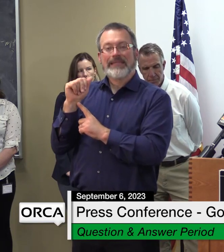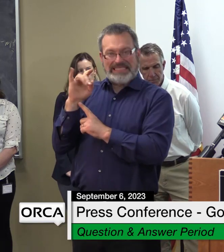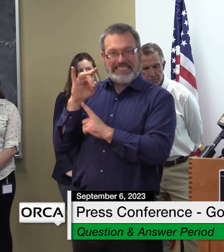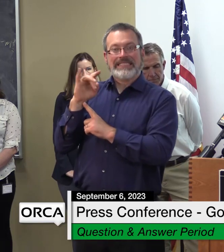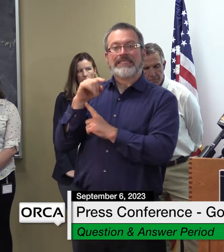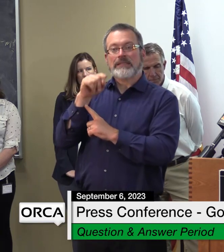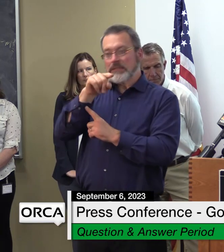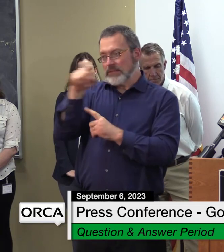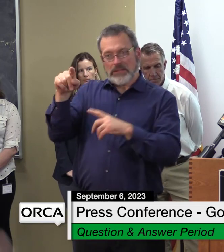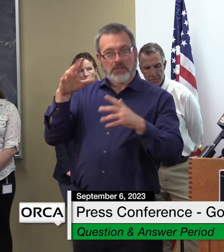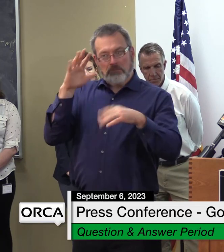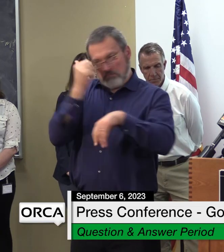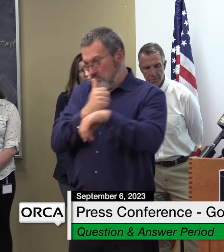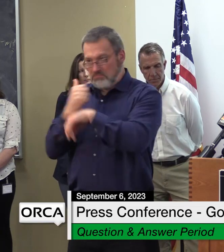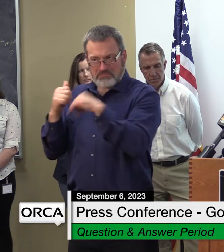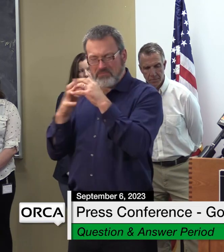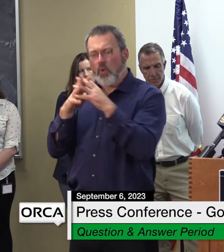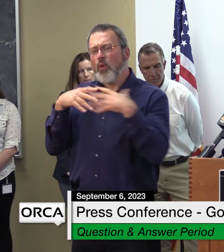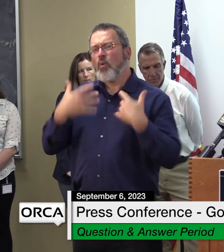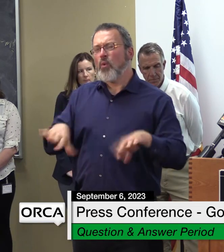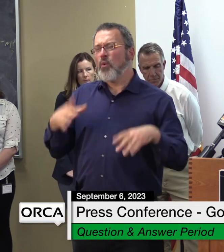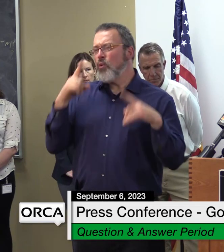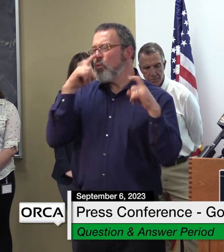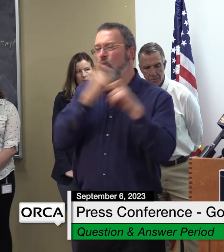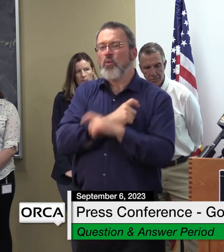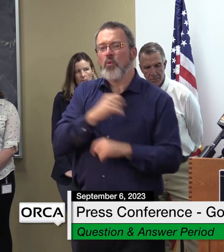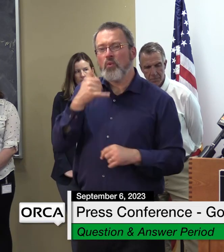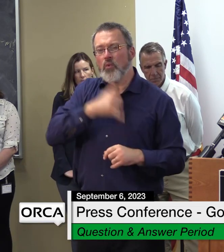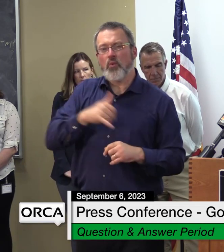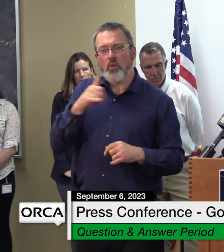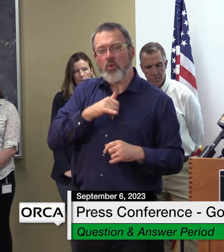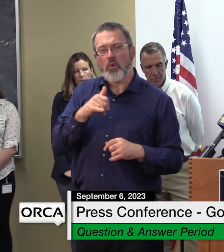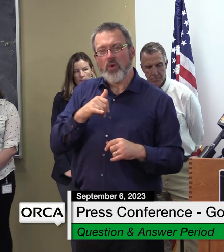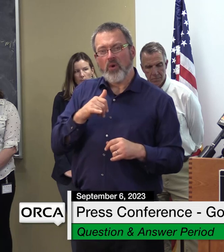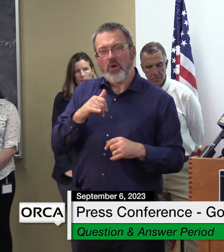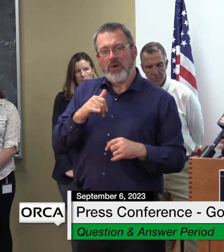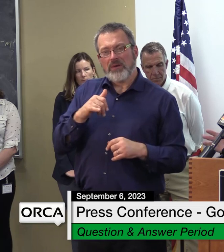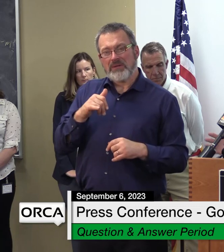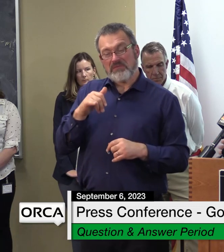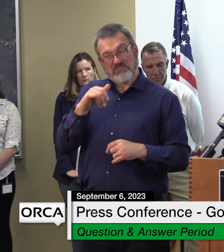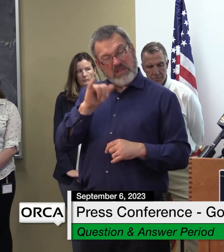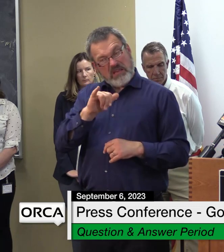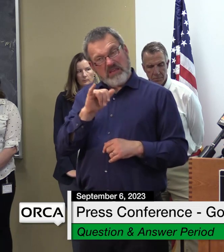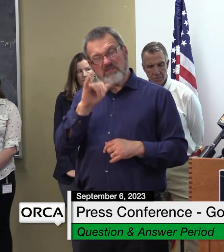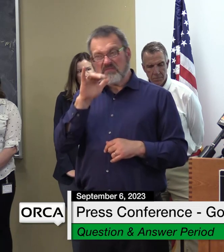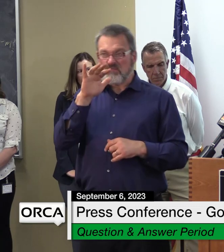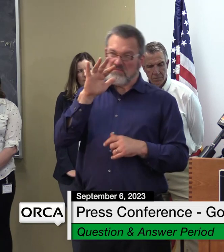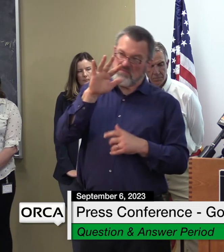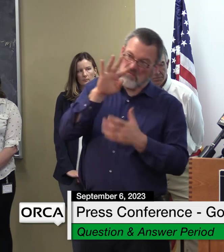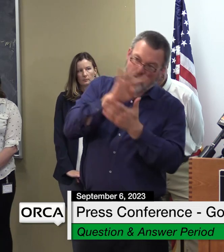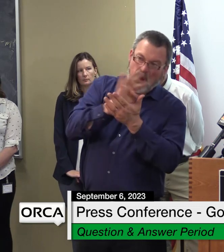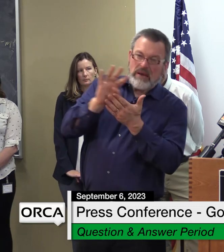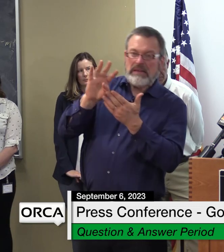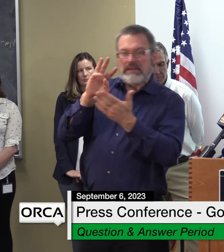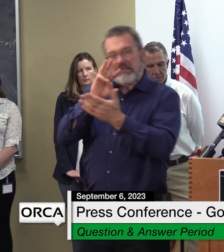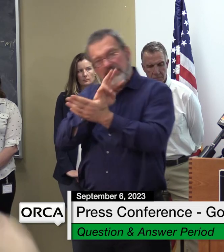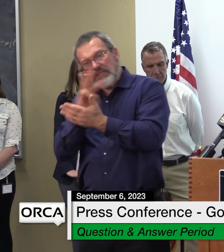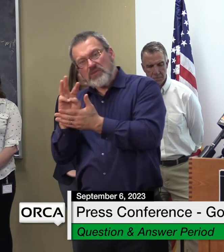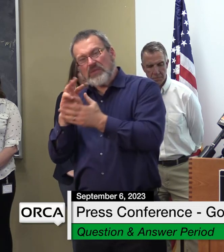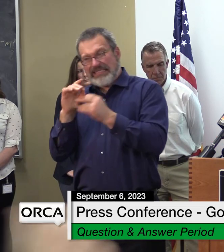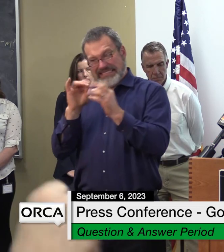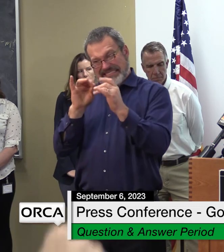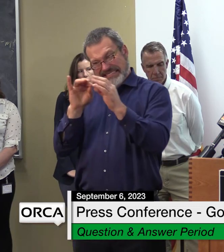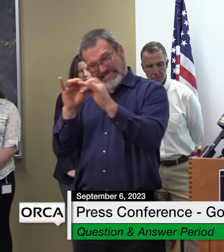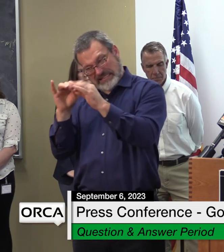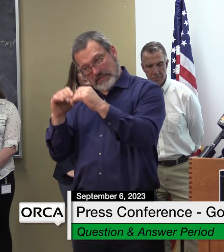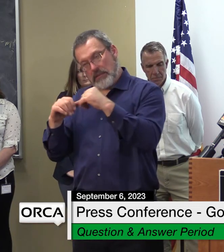extremely complex system, in a matter of, I think, 4 to 6 weeks by the time it all moved through to processing. And